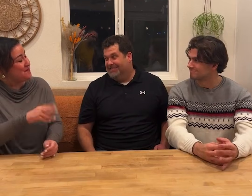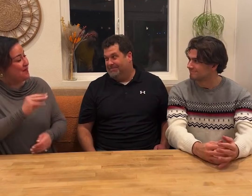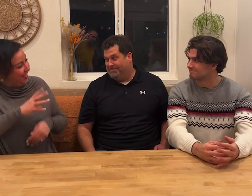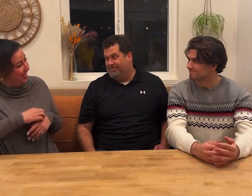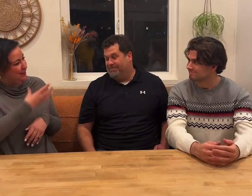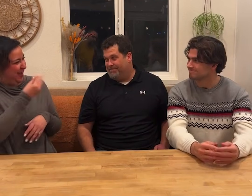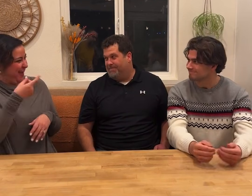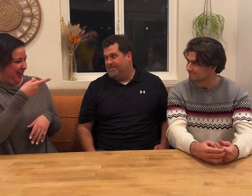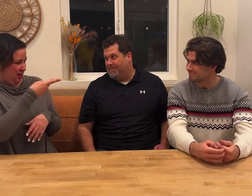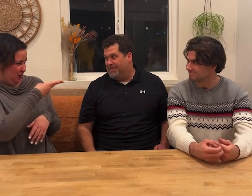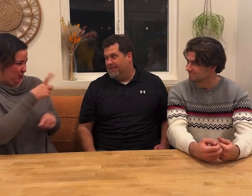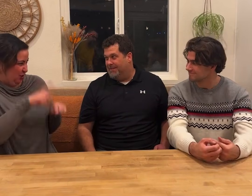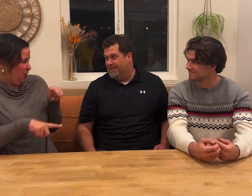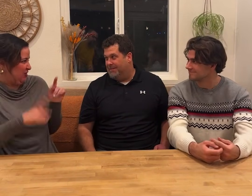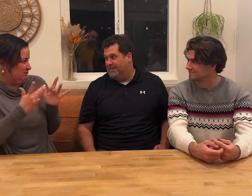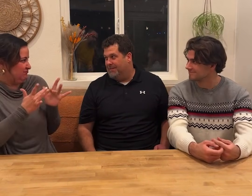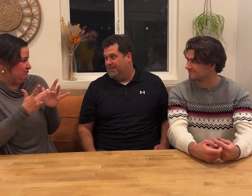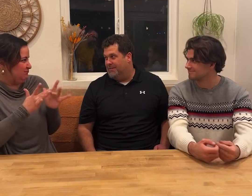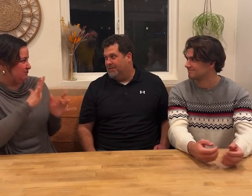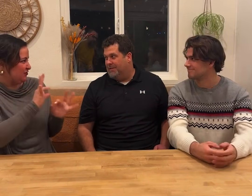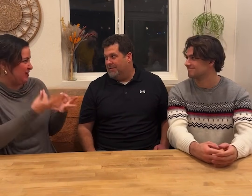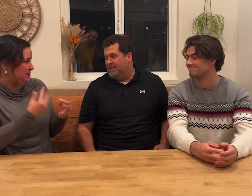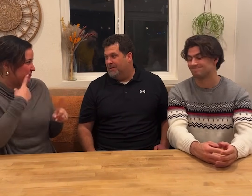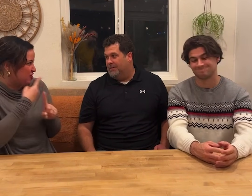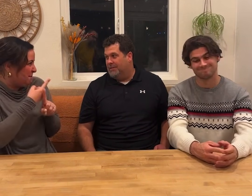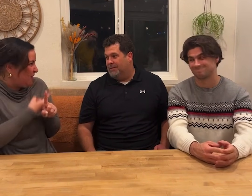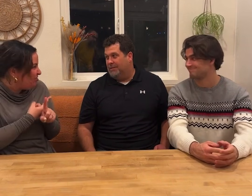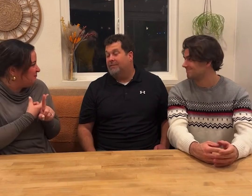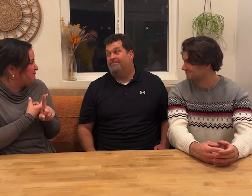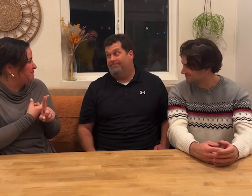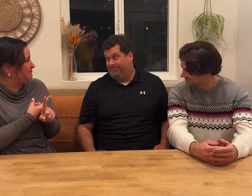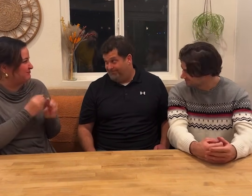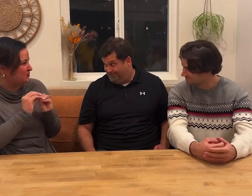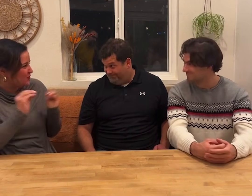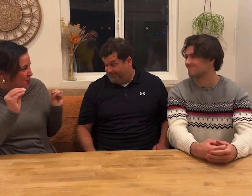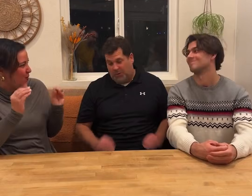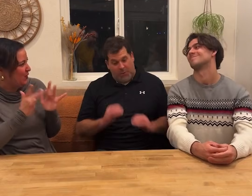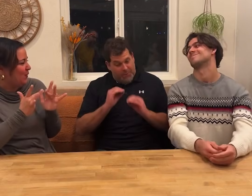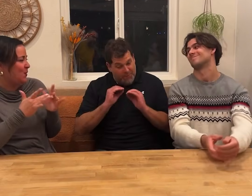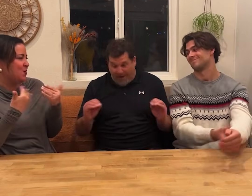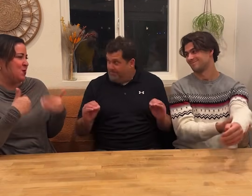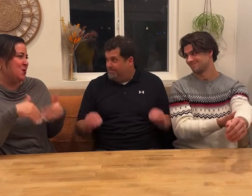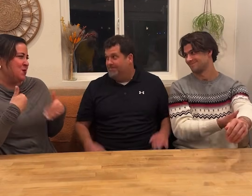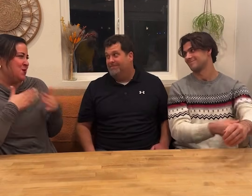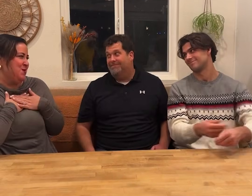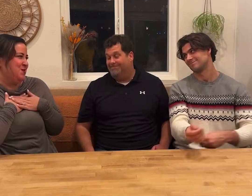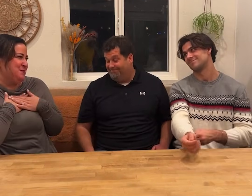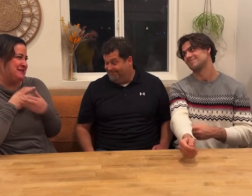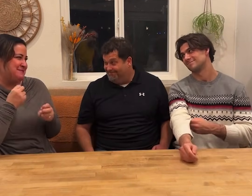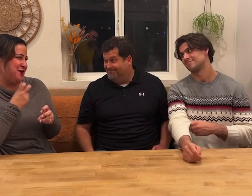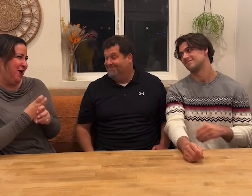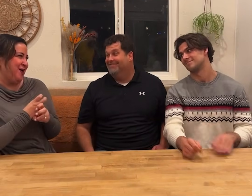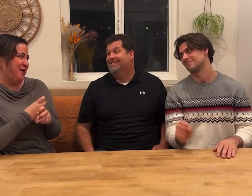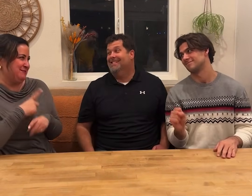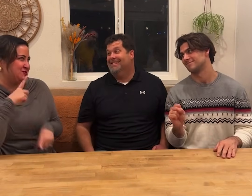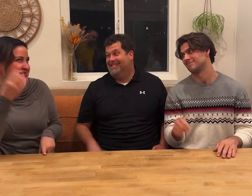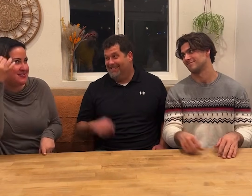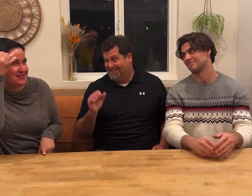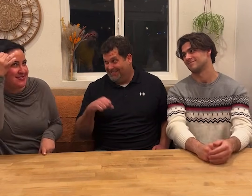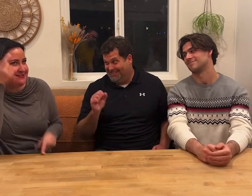point. Wow. And the two of you couldn't reach out to the family for the entire month, is that right? For the entire month. That must have been so hard.